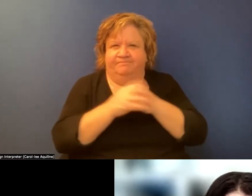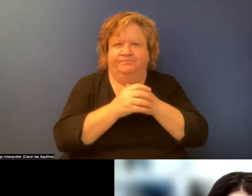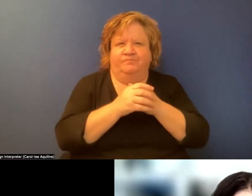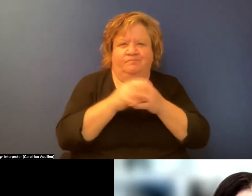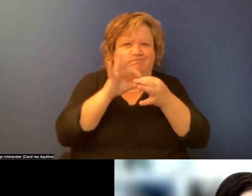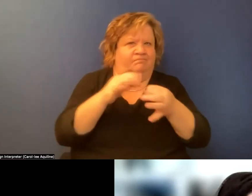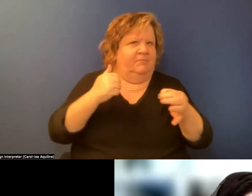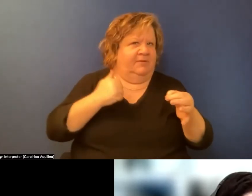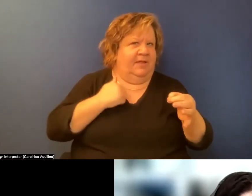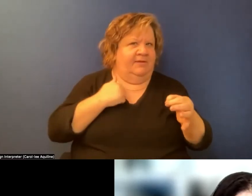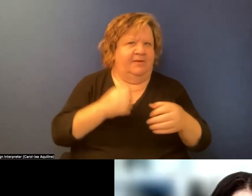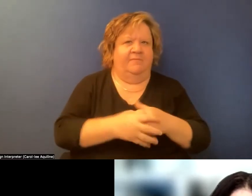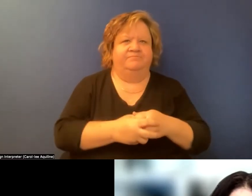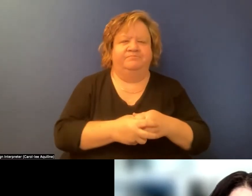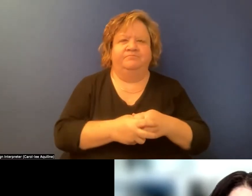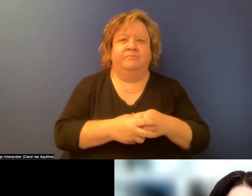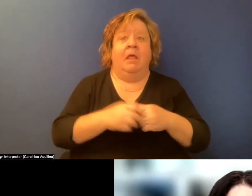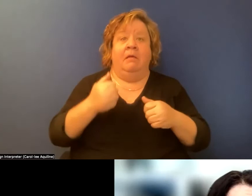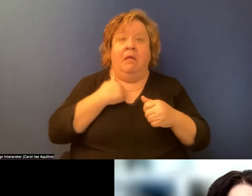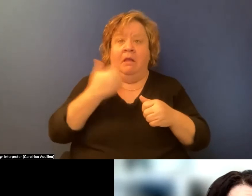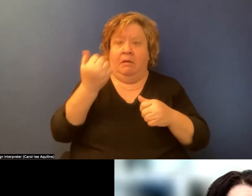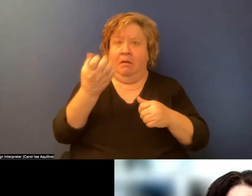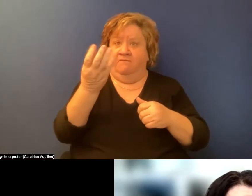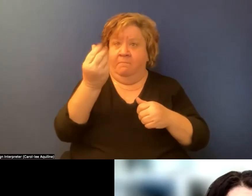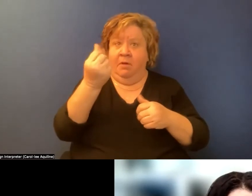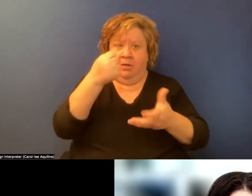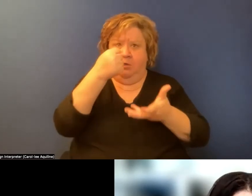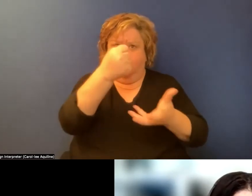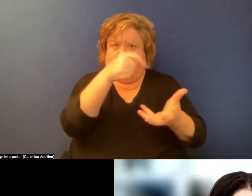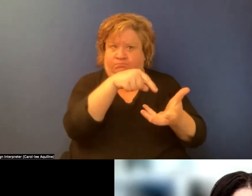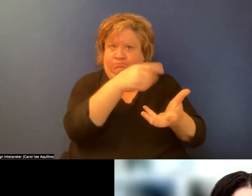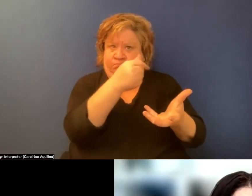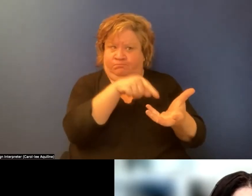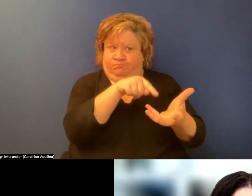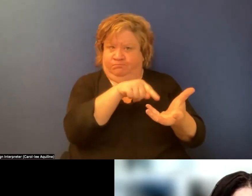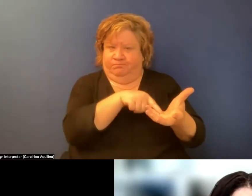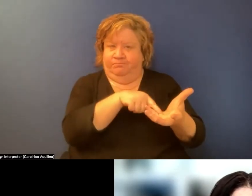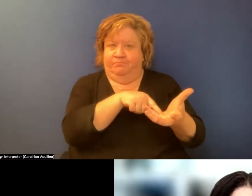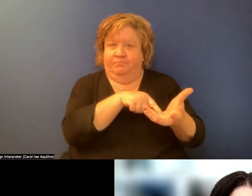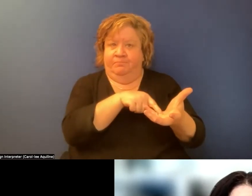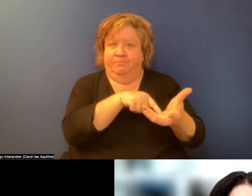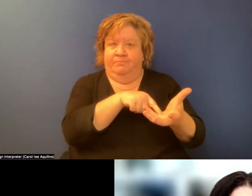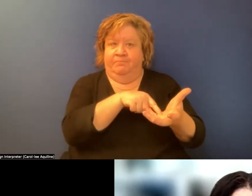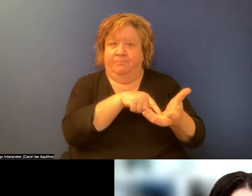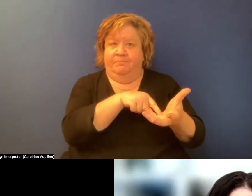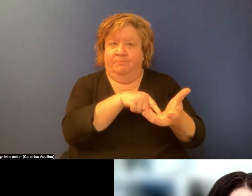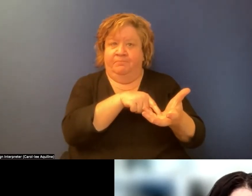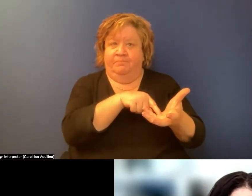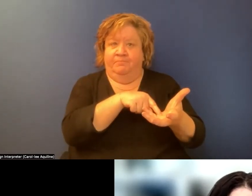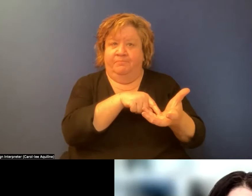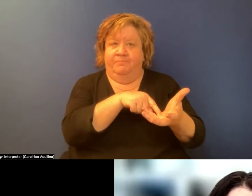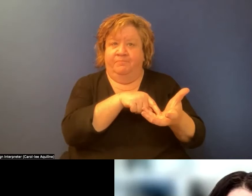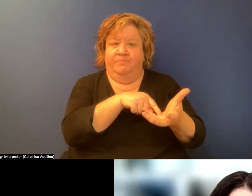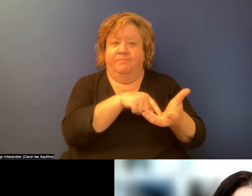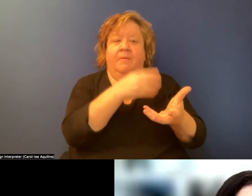the intersection of all these issues, specifically in the Caribbean. So we have $20 million